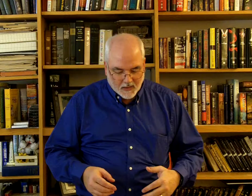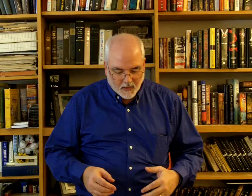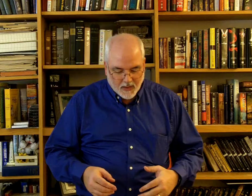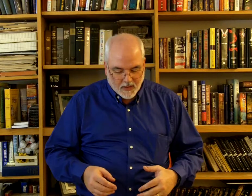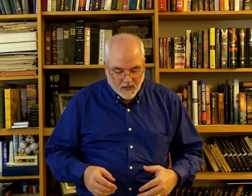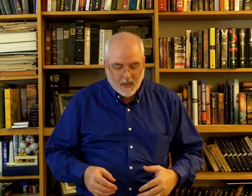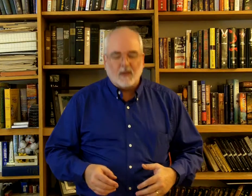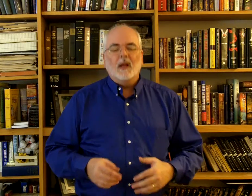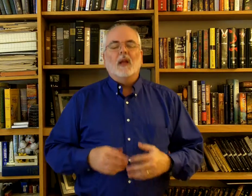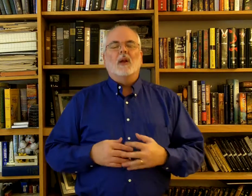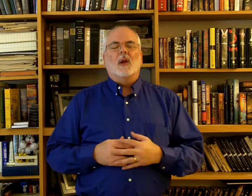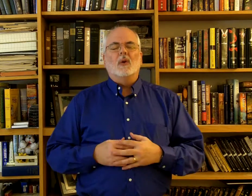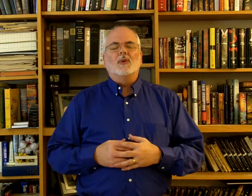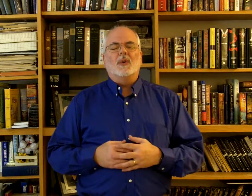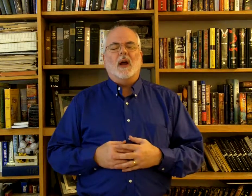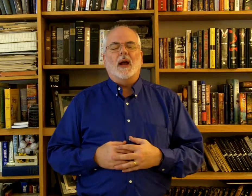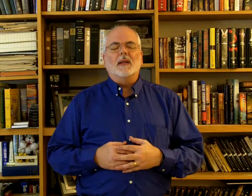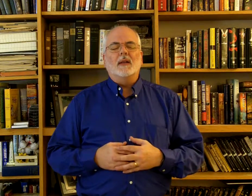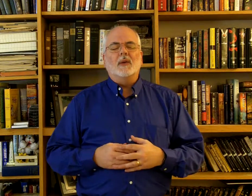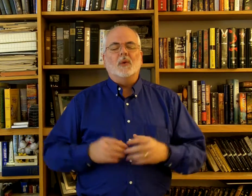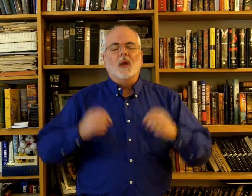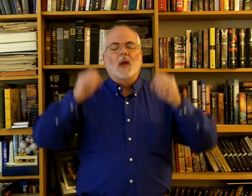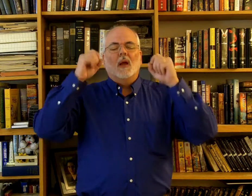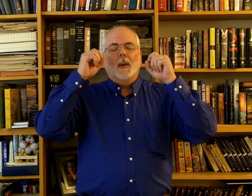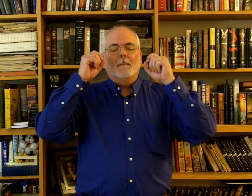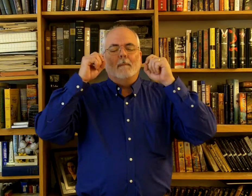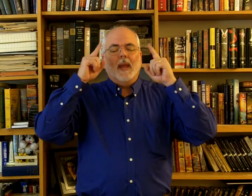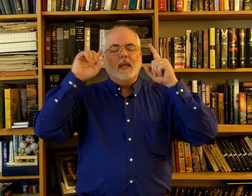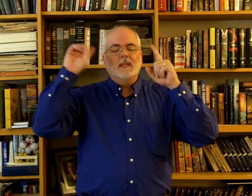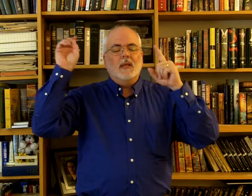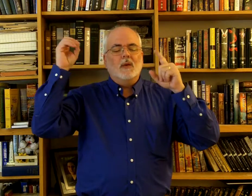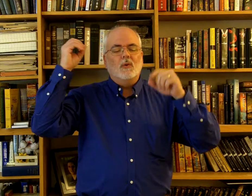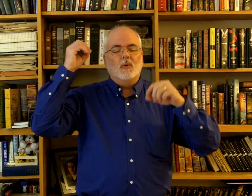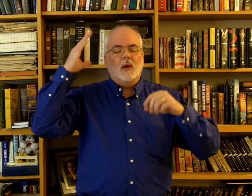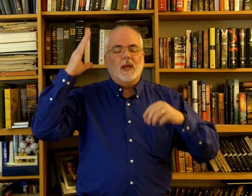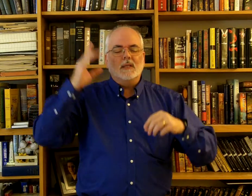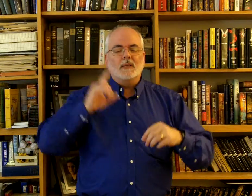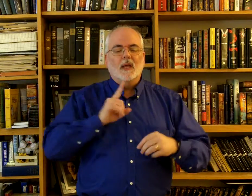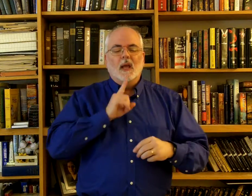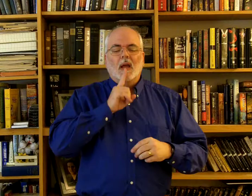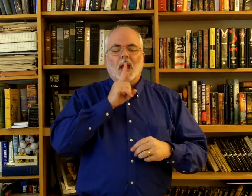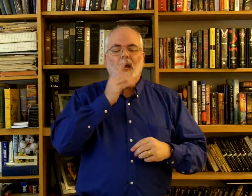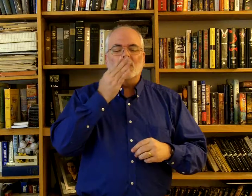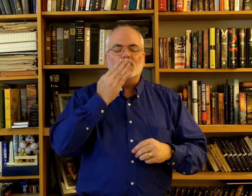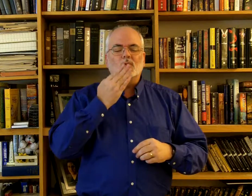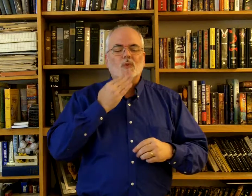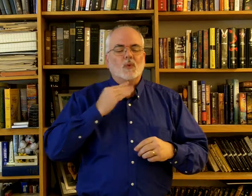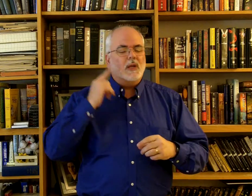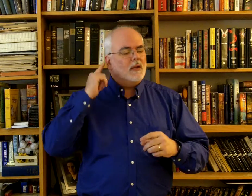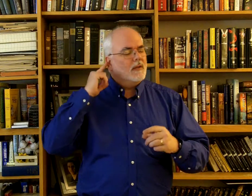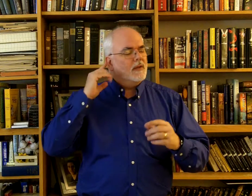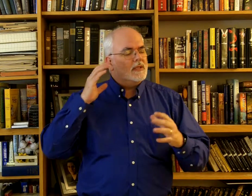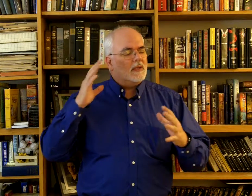sweet the sound. Close your eyes and do, amazing grace, how sweet the